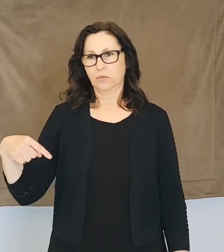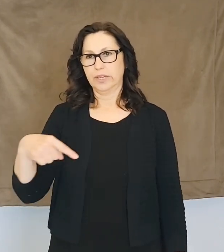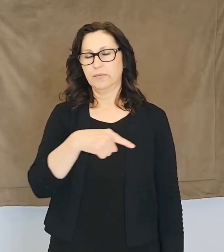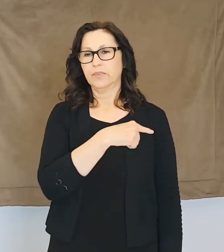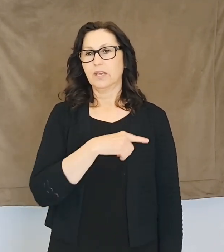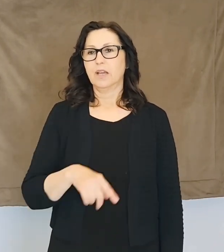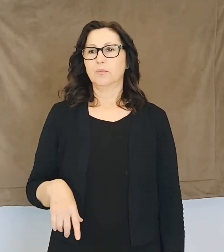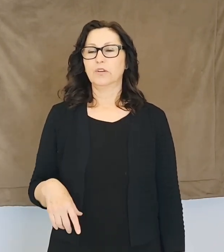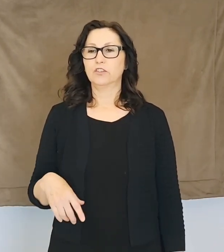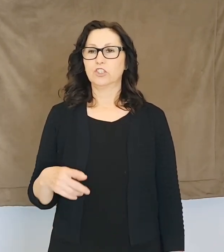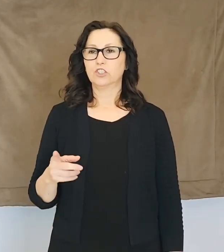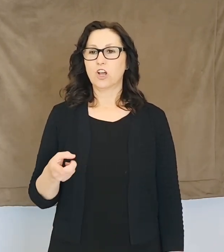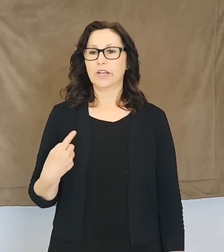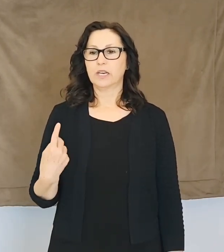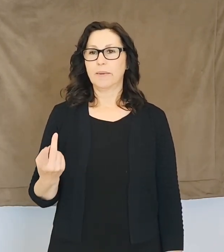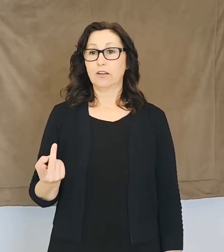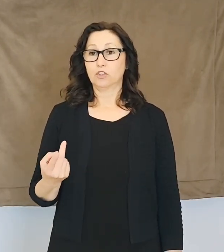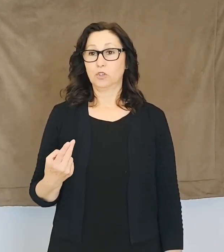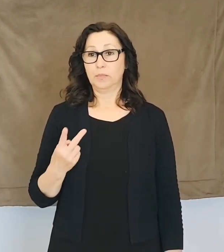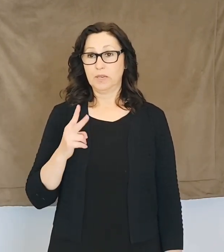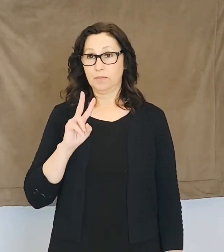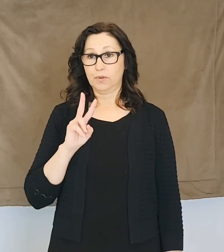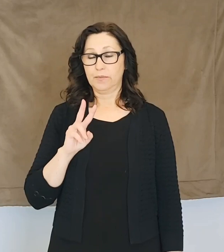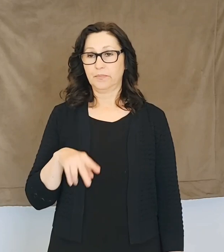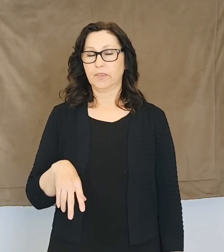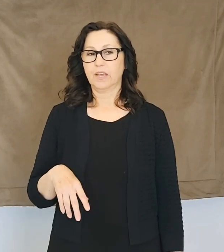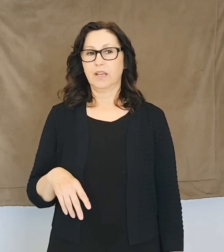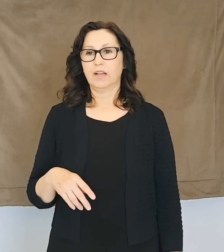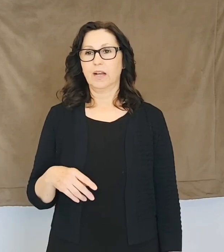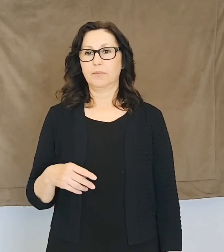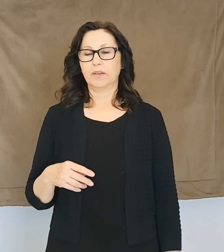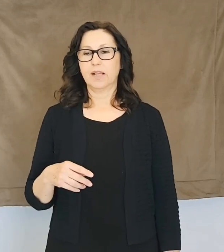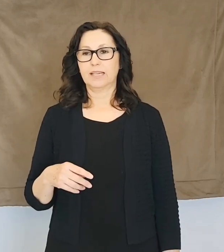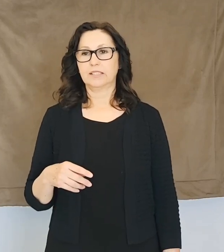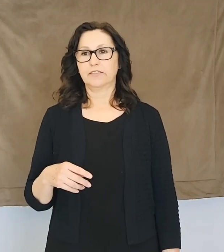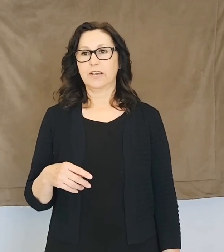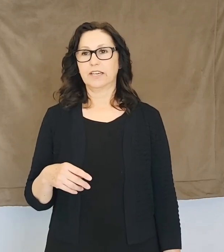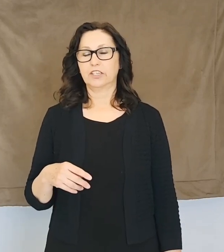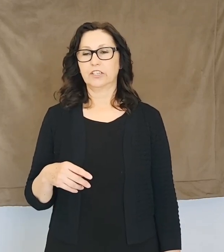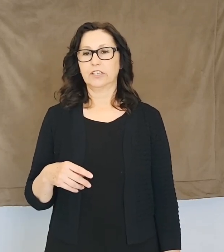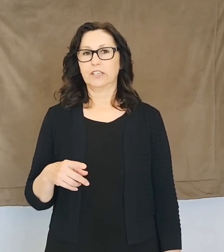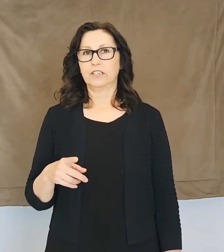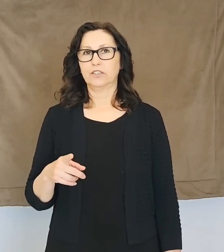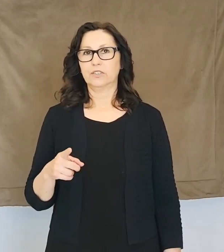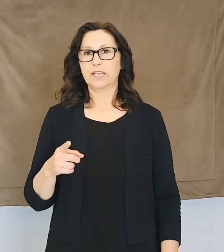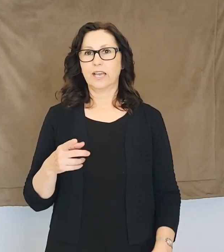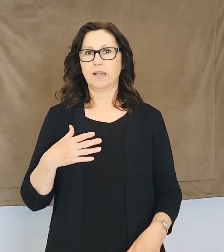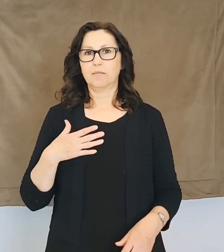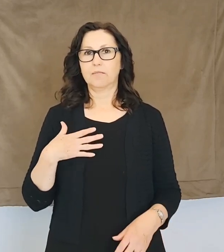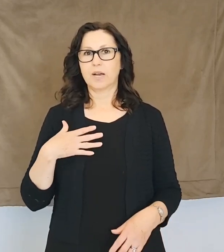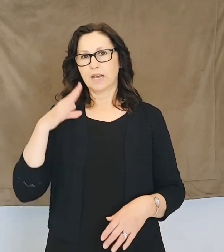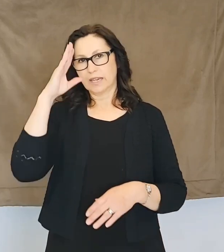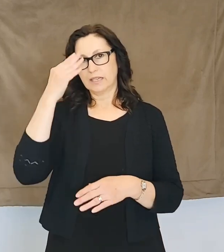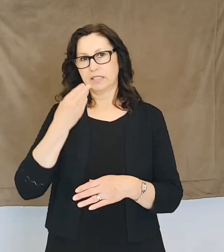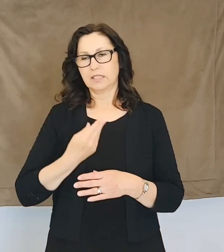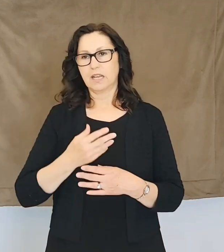We. But if you're just talking about two people, the classifier, you say my